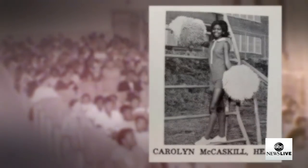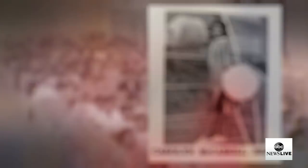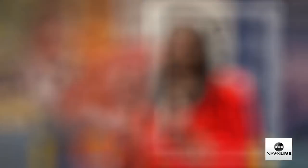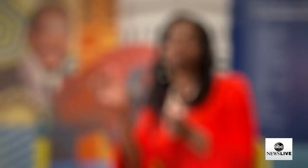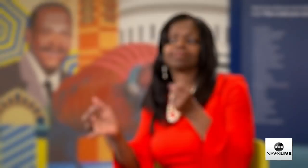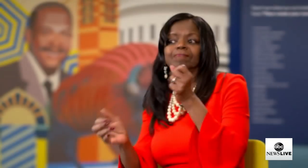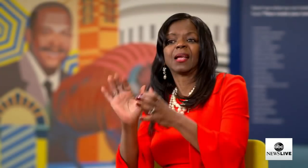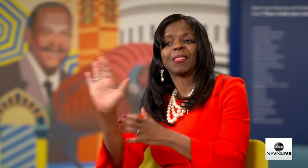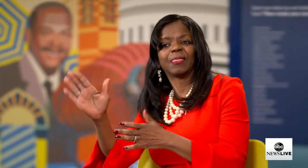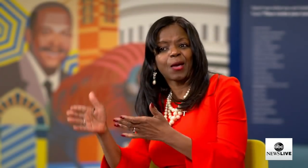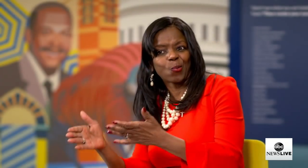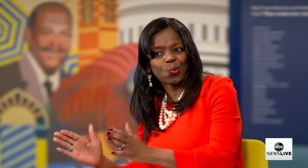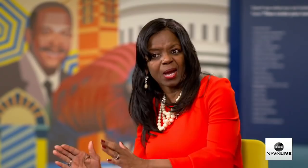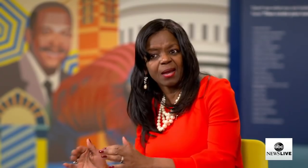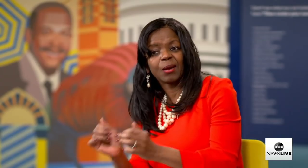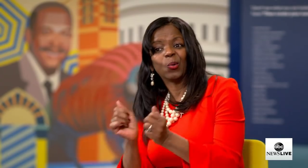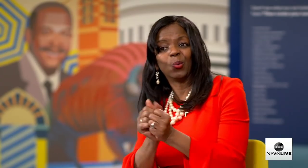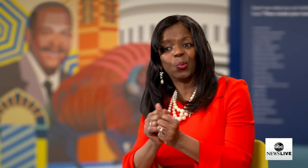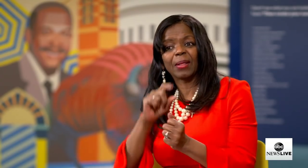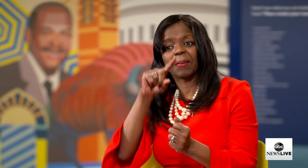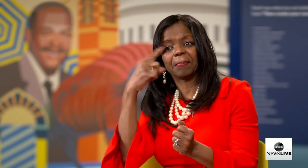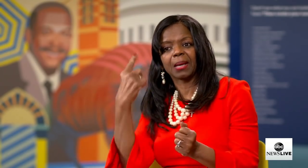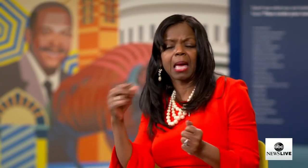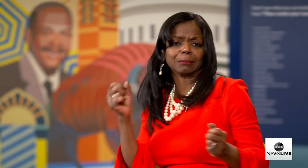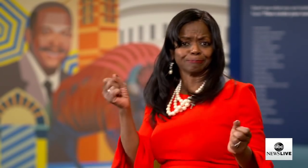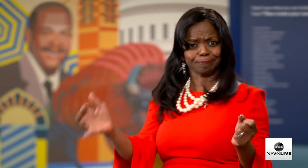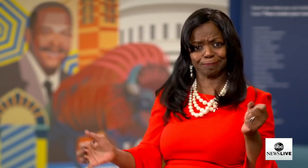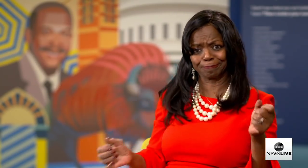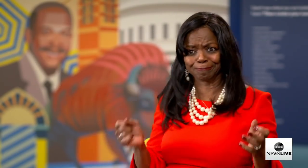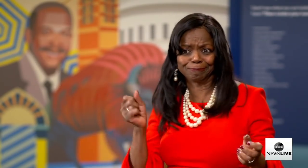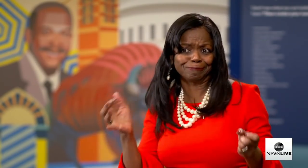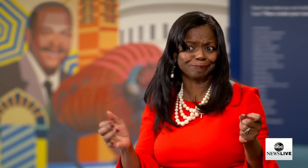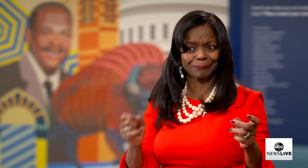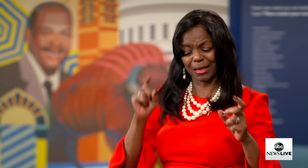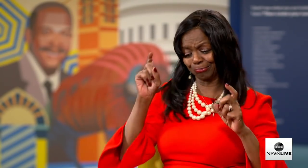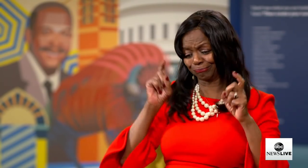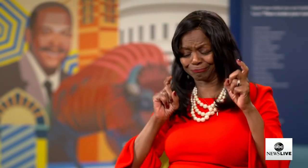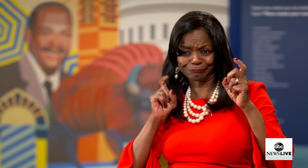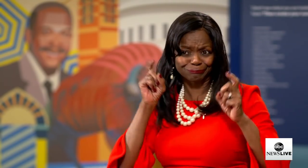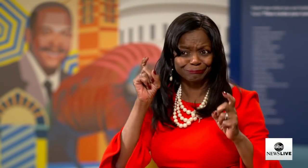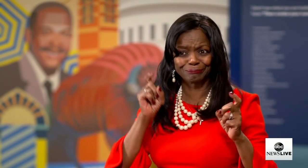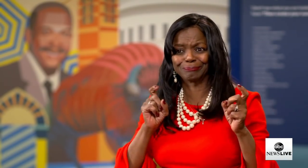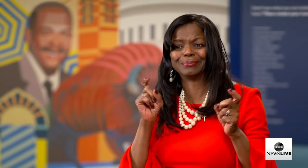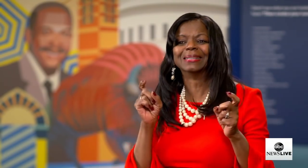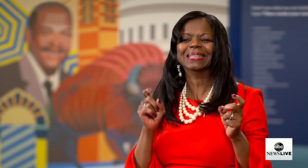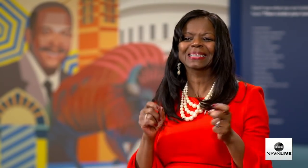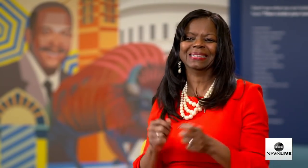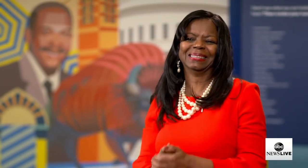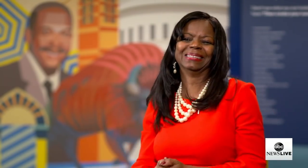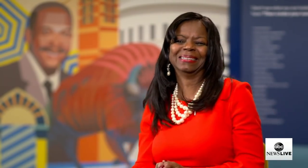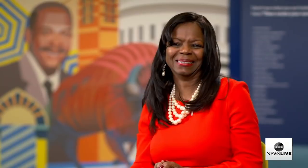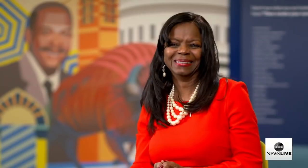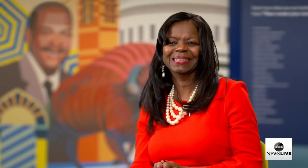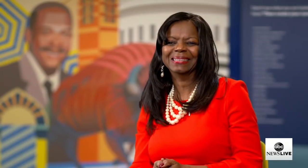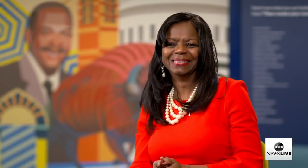So when I was with white people, I would sign that way. And then when I was with Black deaf people, I would communicate a different way.